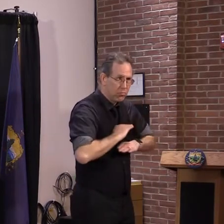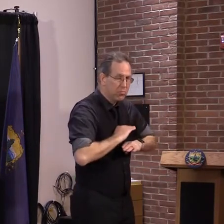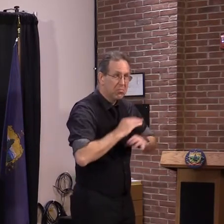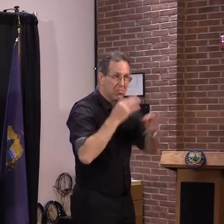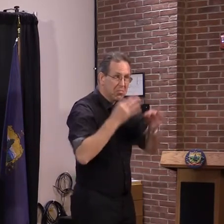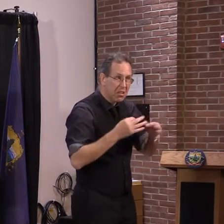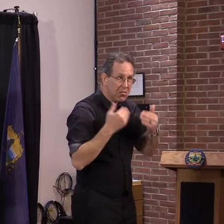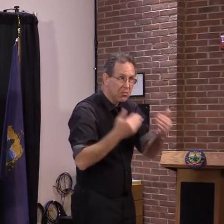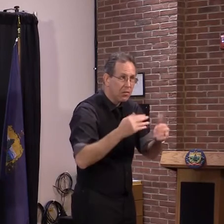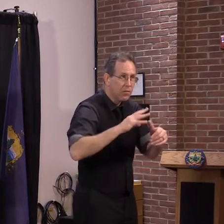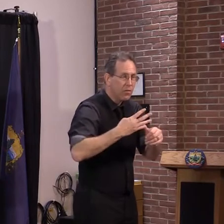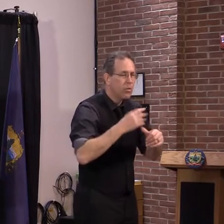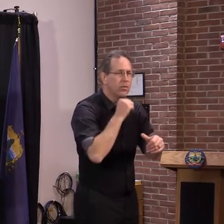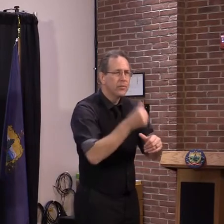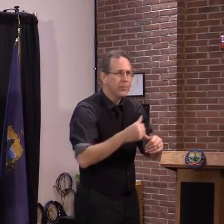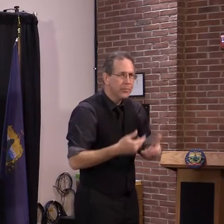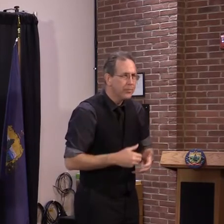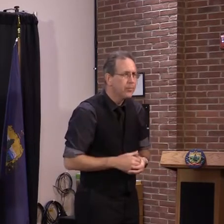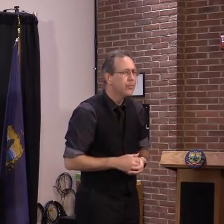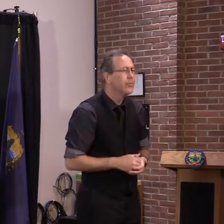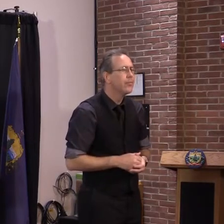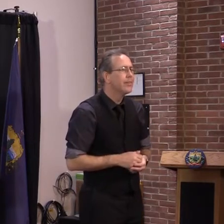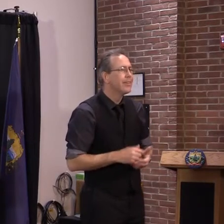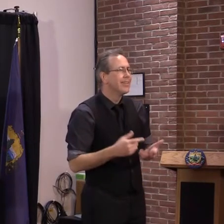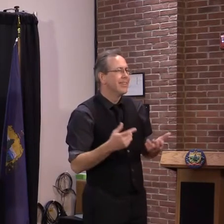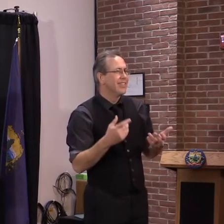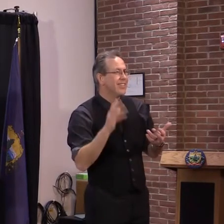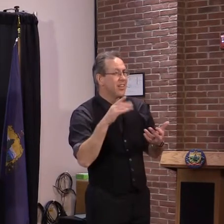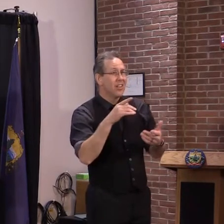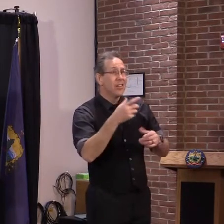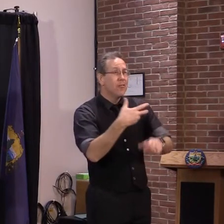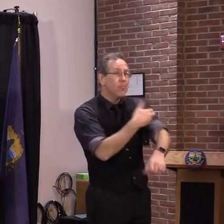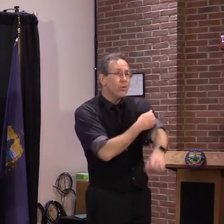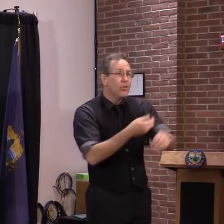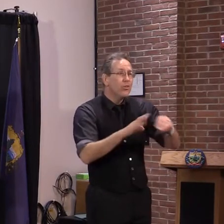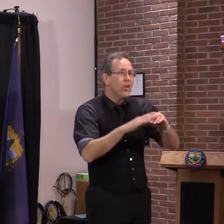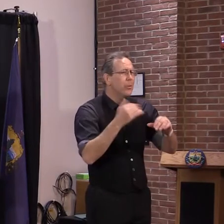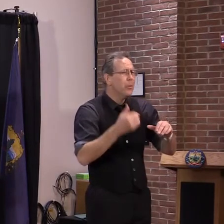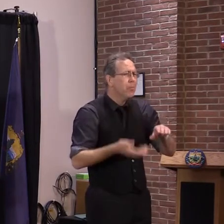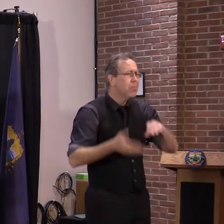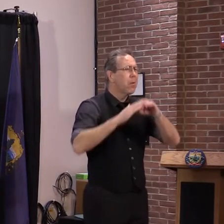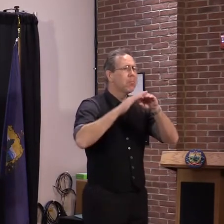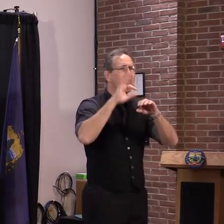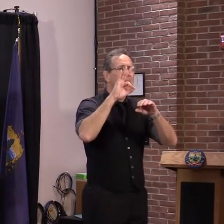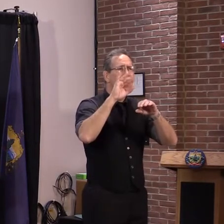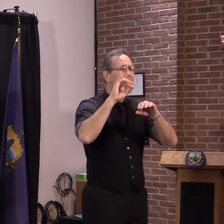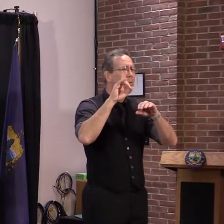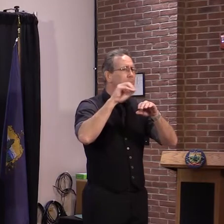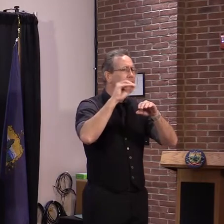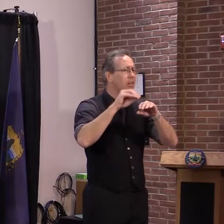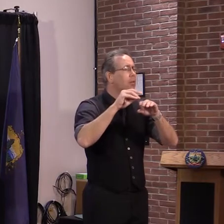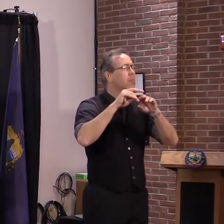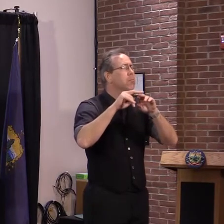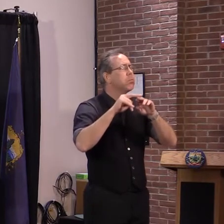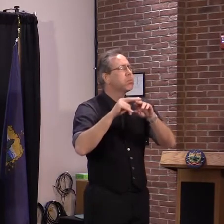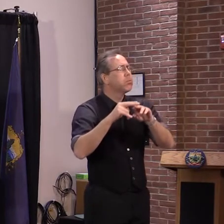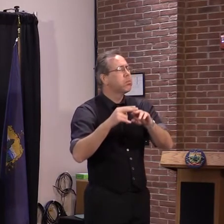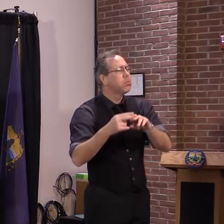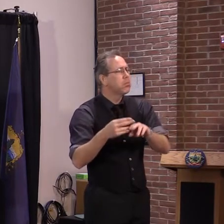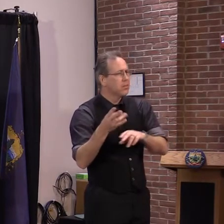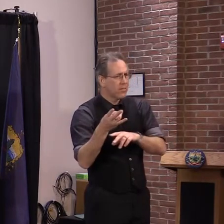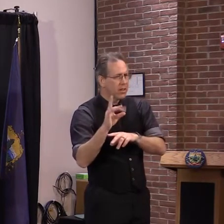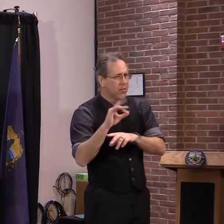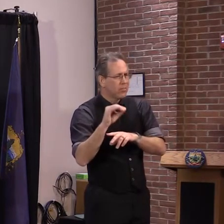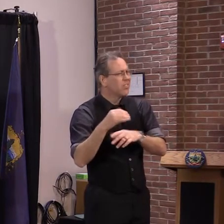the 78%. That's still really, really good, and to prevent severe illness, so, and stay out of the hospital.